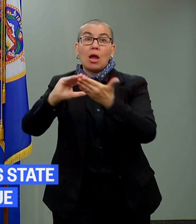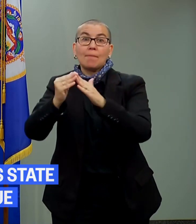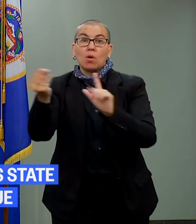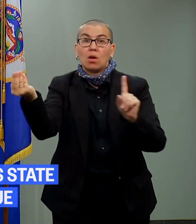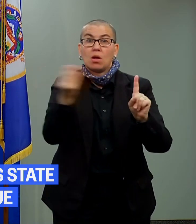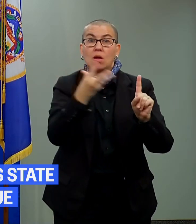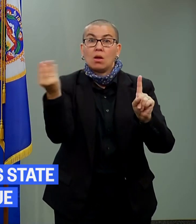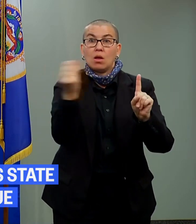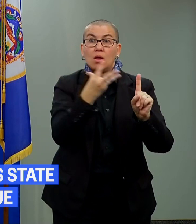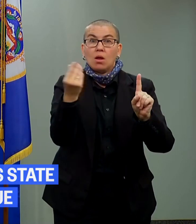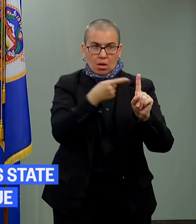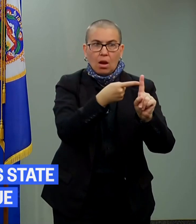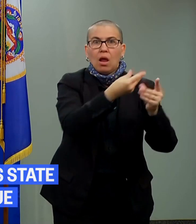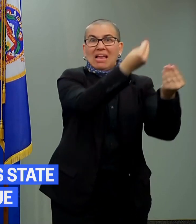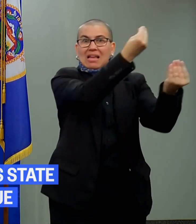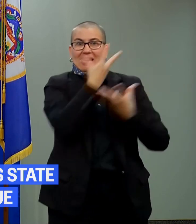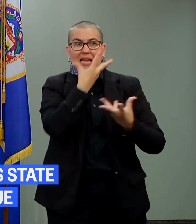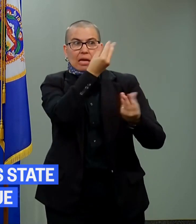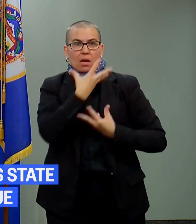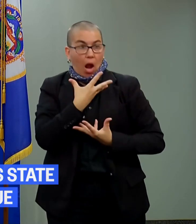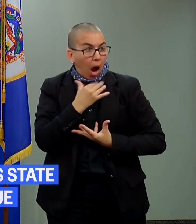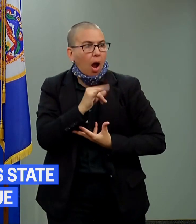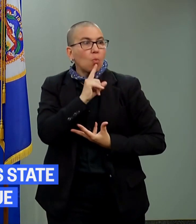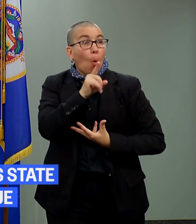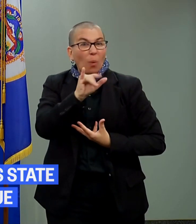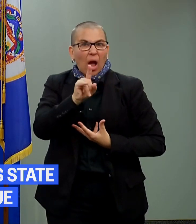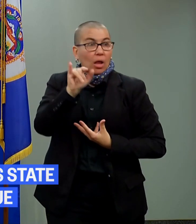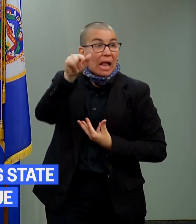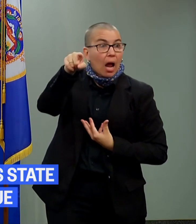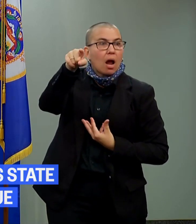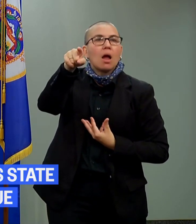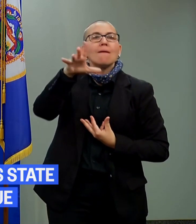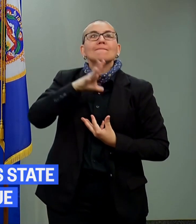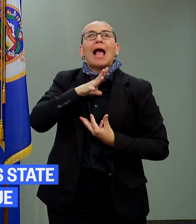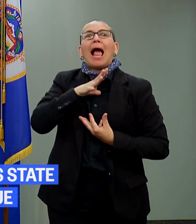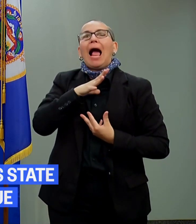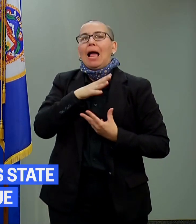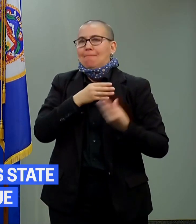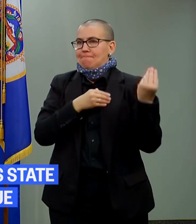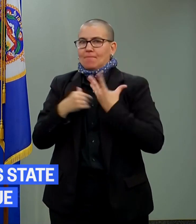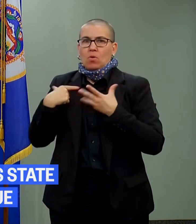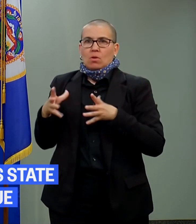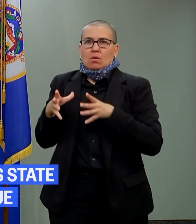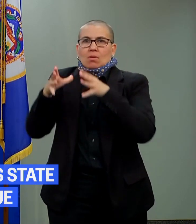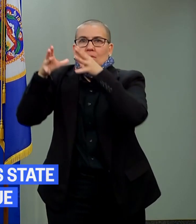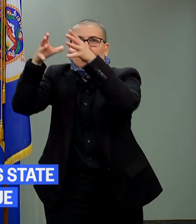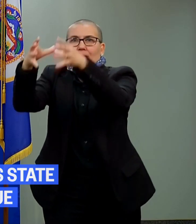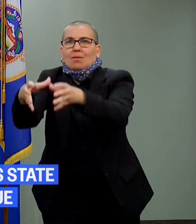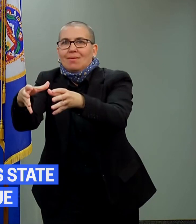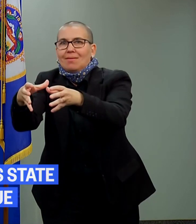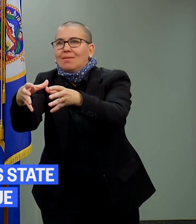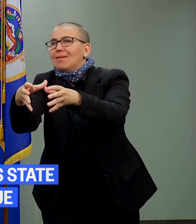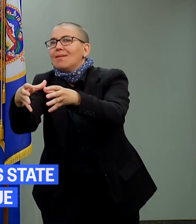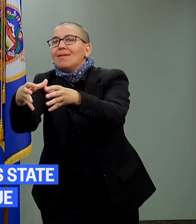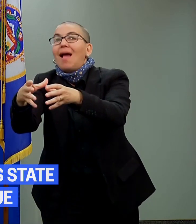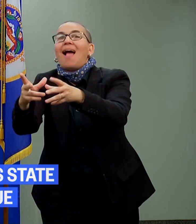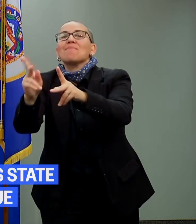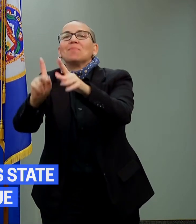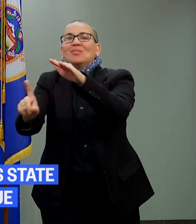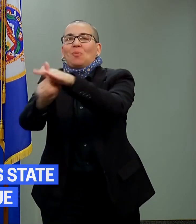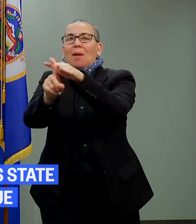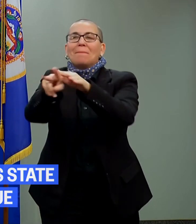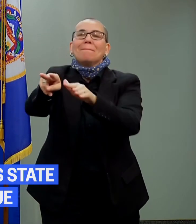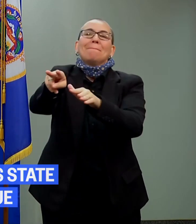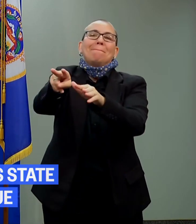their communities. We were able to debunk most of those rumors, but we were also able to